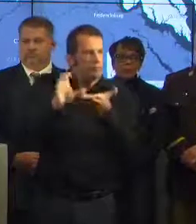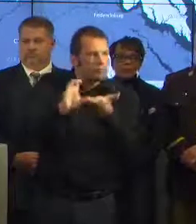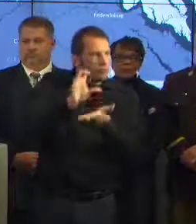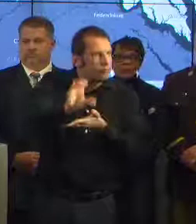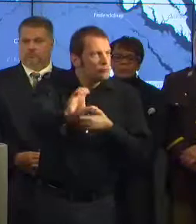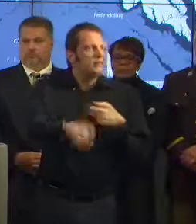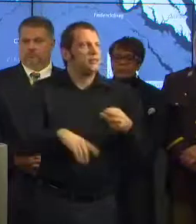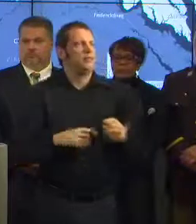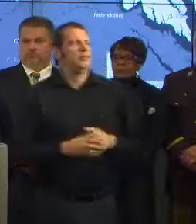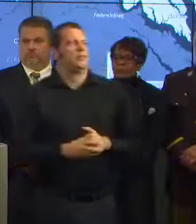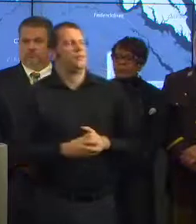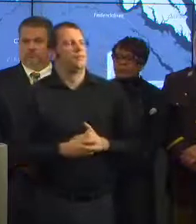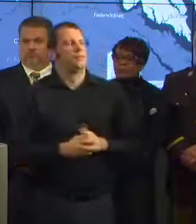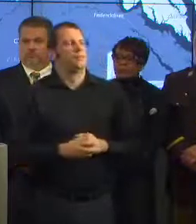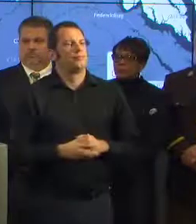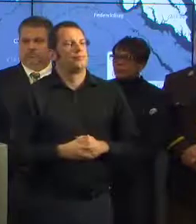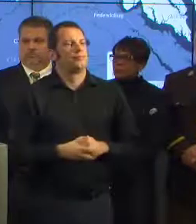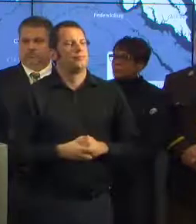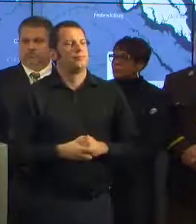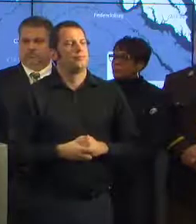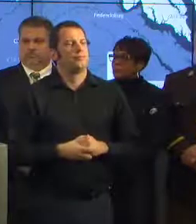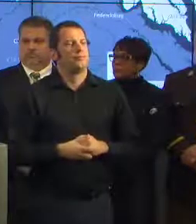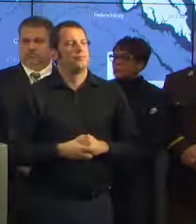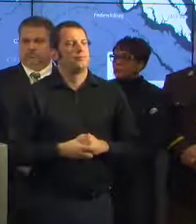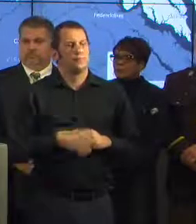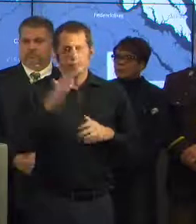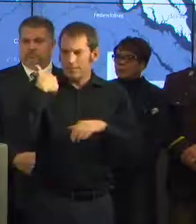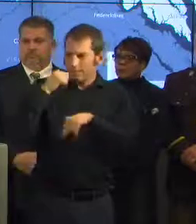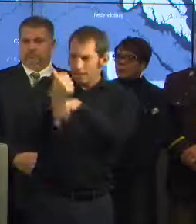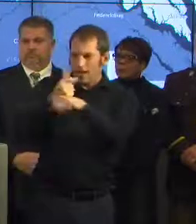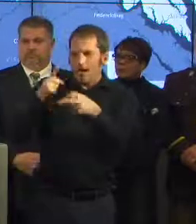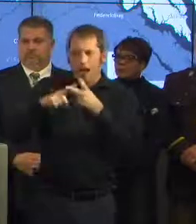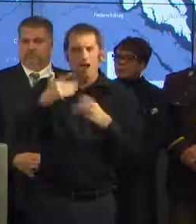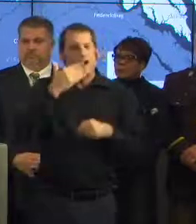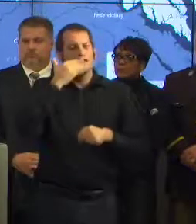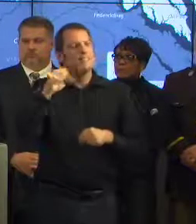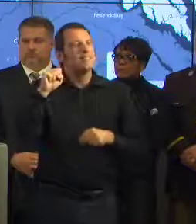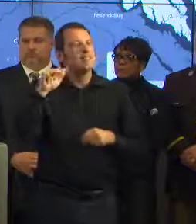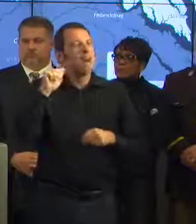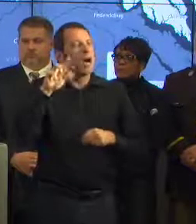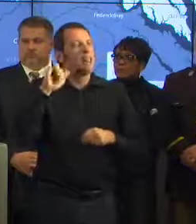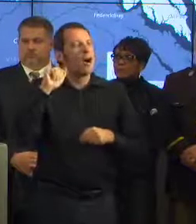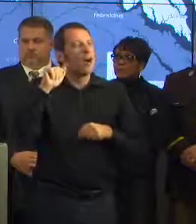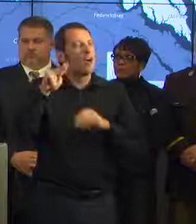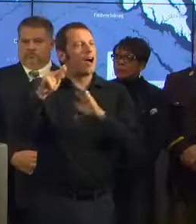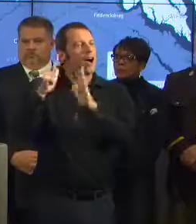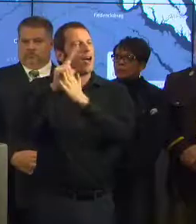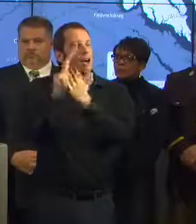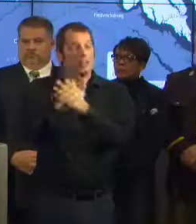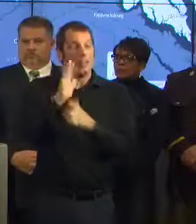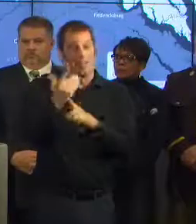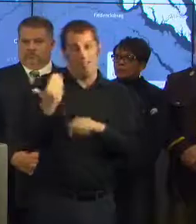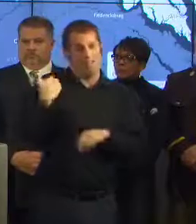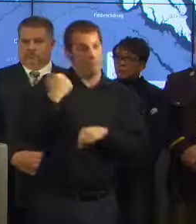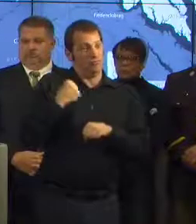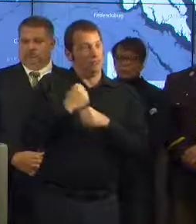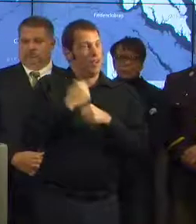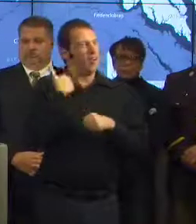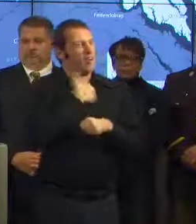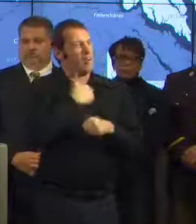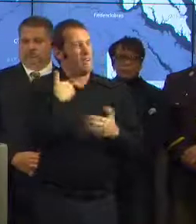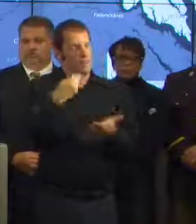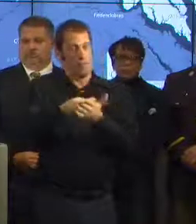trained individuals in overdose response program. Last year, we funded additional heroin coordinators throughout the